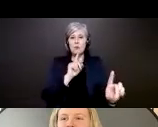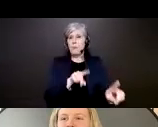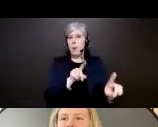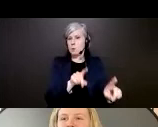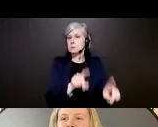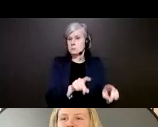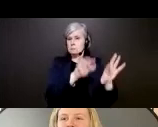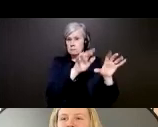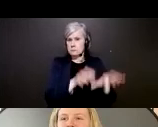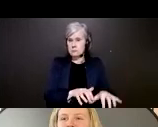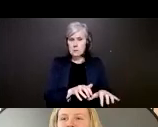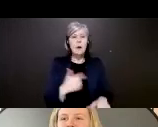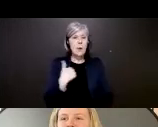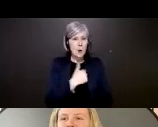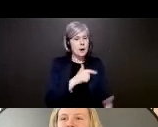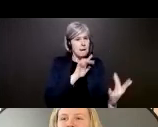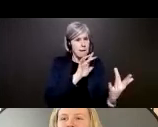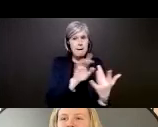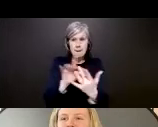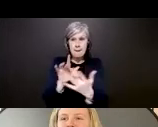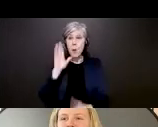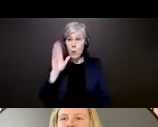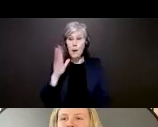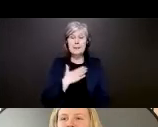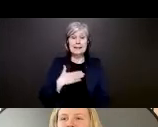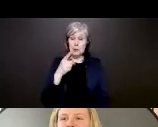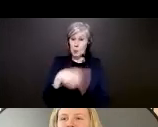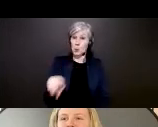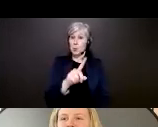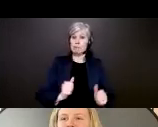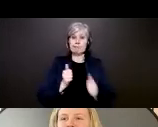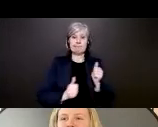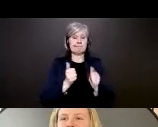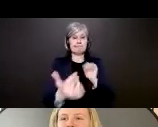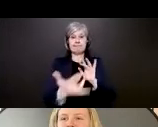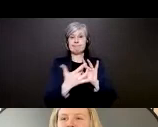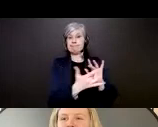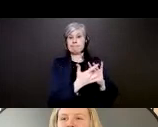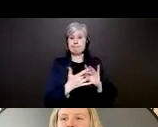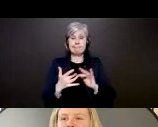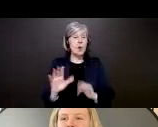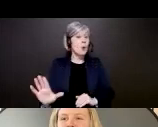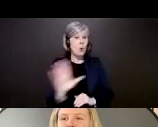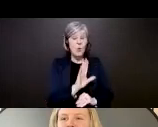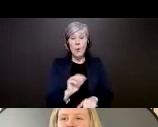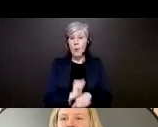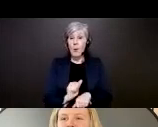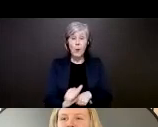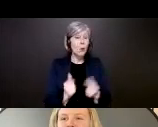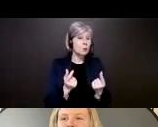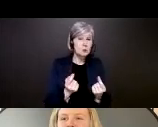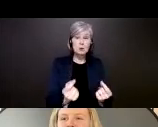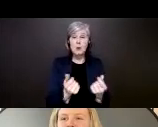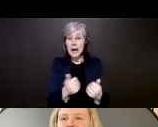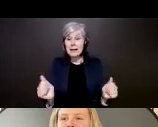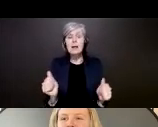have to stay in touch with us. What you do absolutely does make a difference. So I'm going to hand back to Benedict